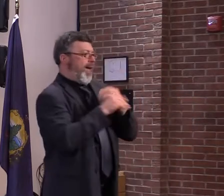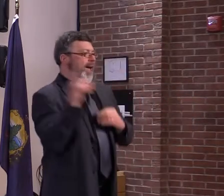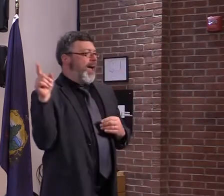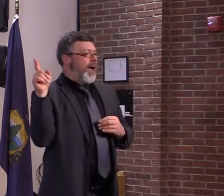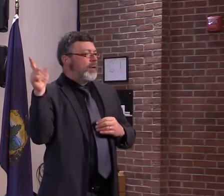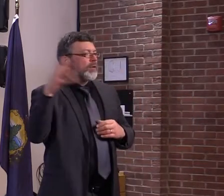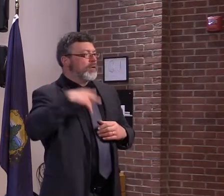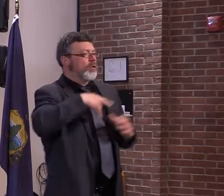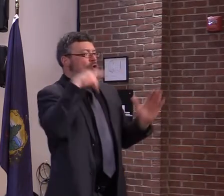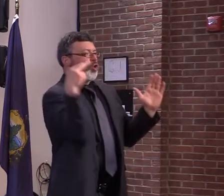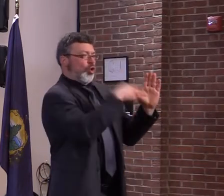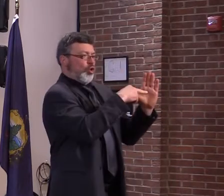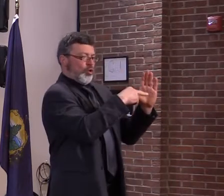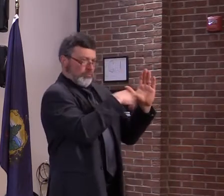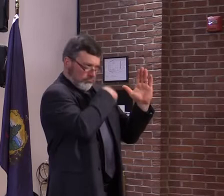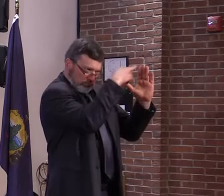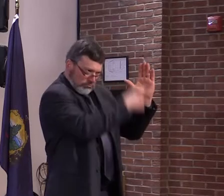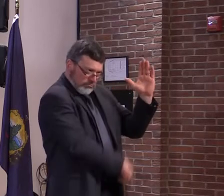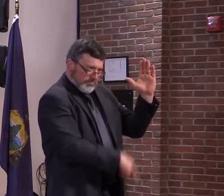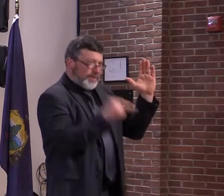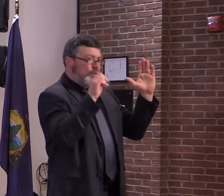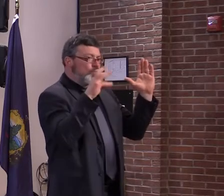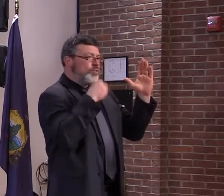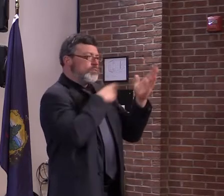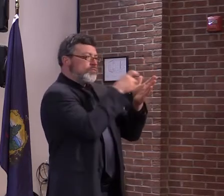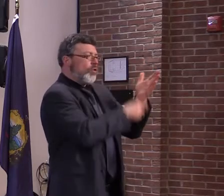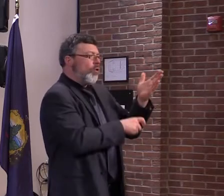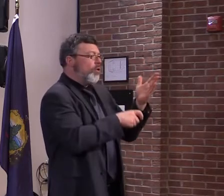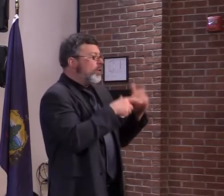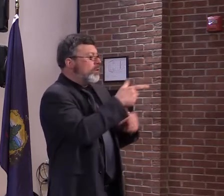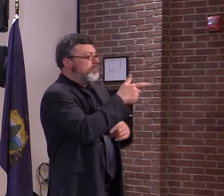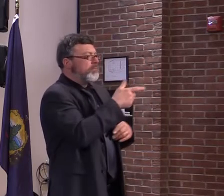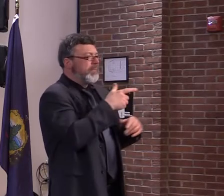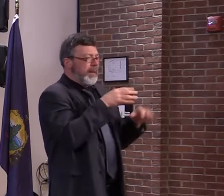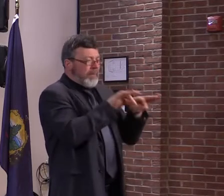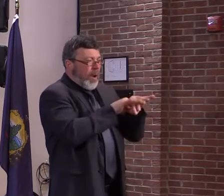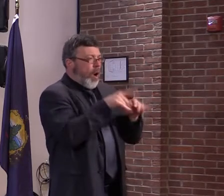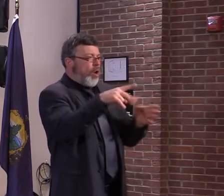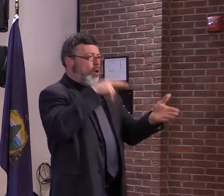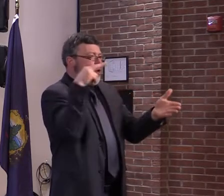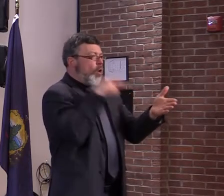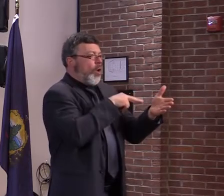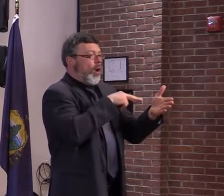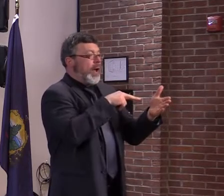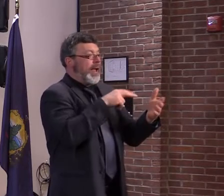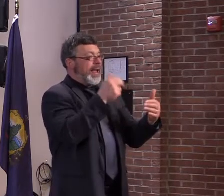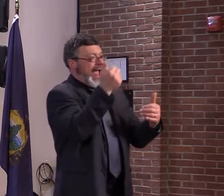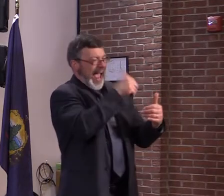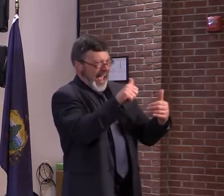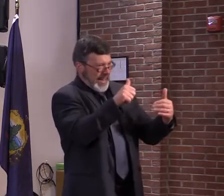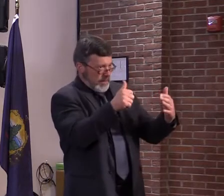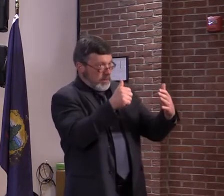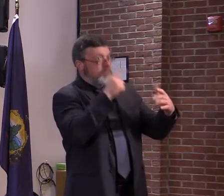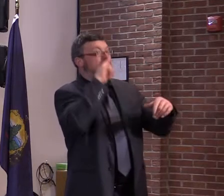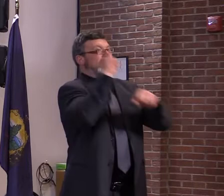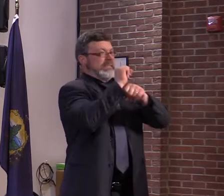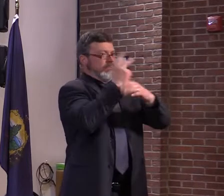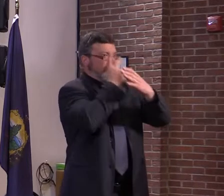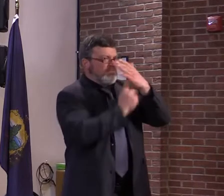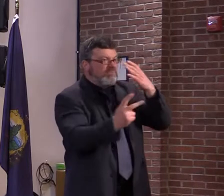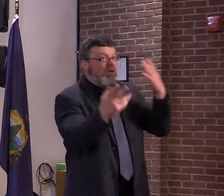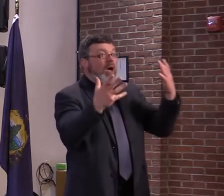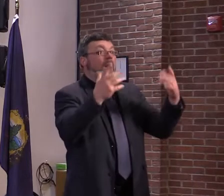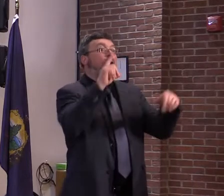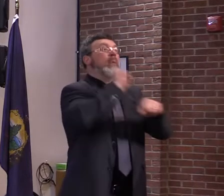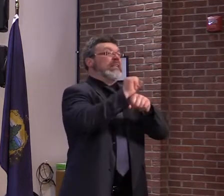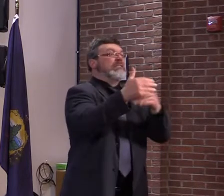going to be hard-pressed to find someone who will actually predict for you which way things are going and what the modeling shows. You haven't